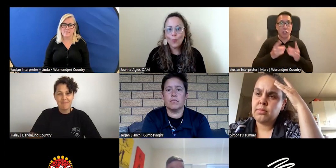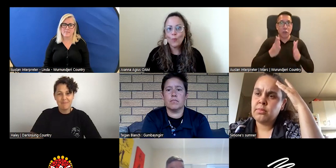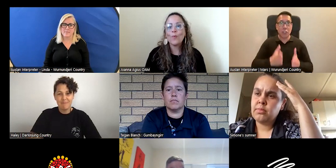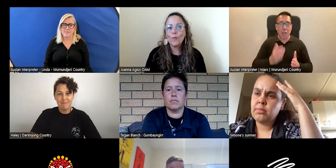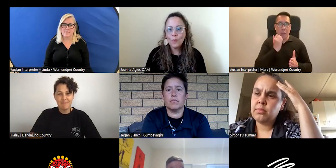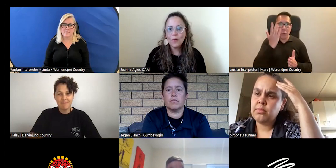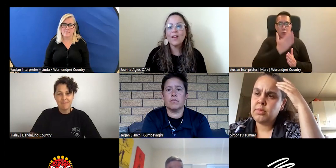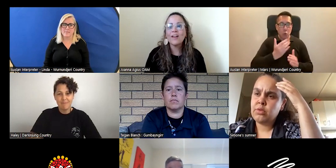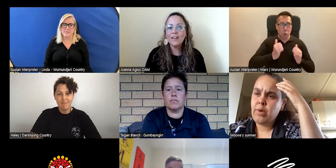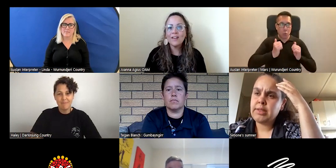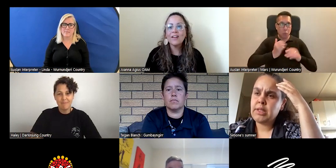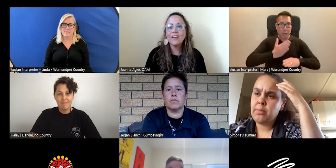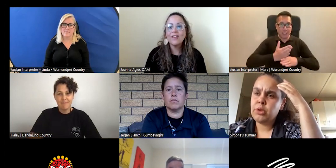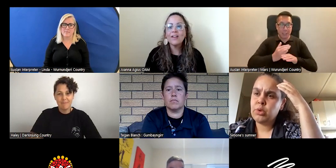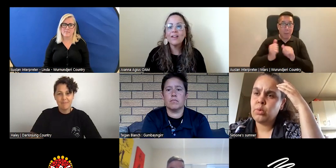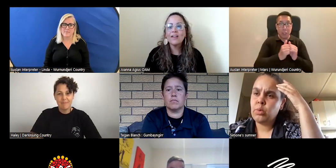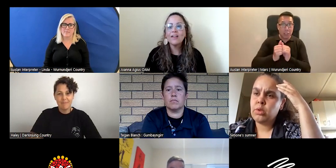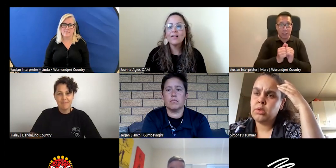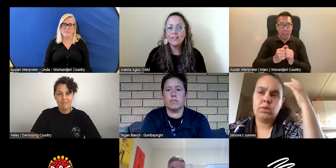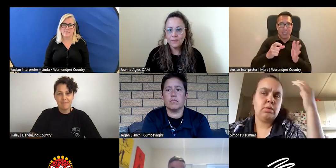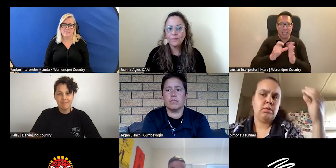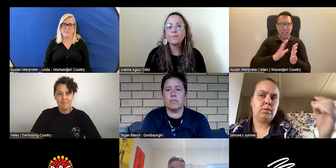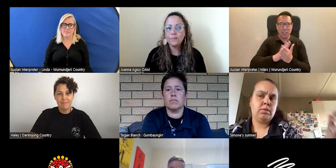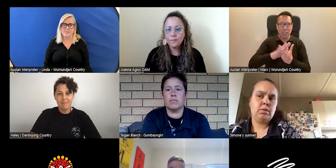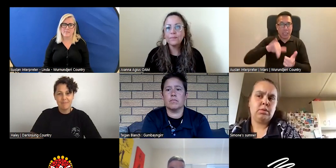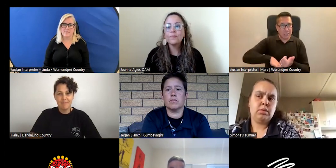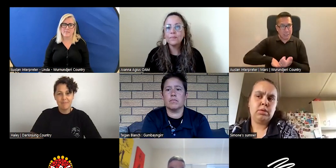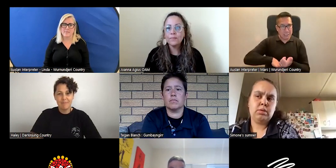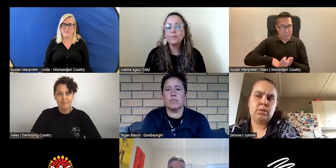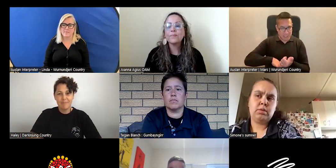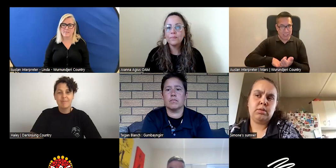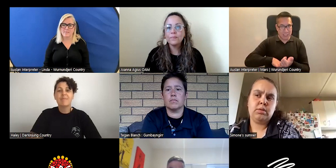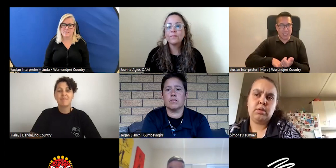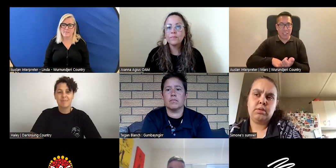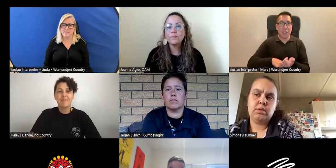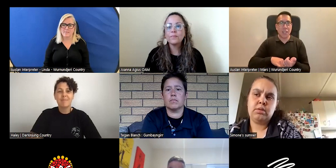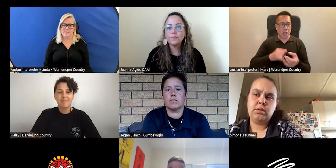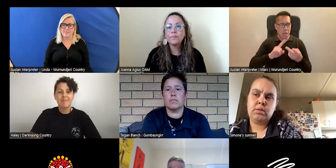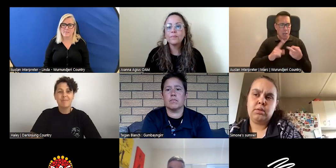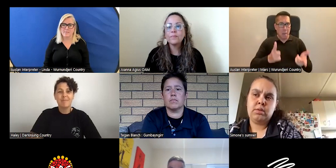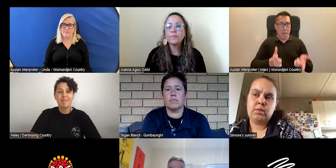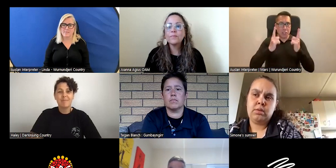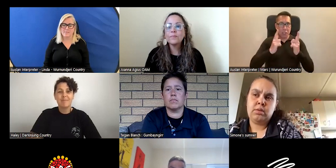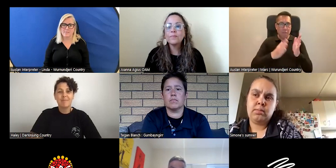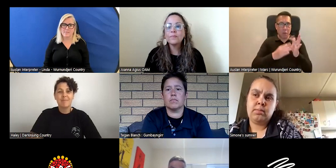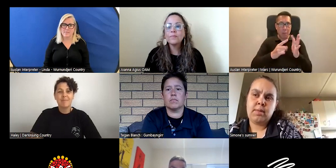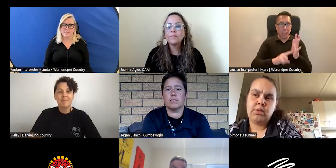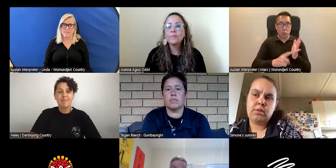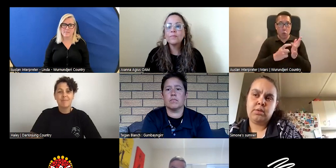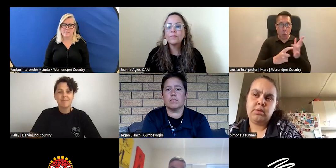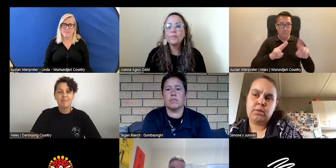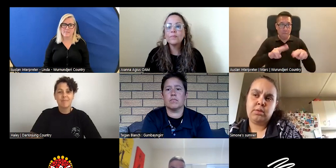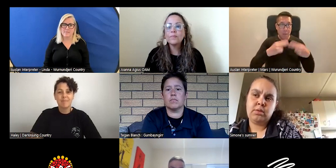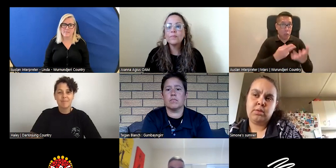and Partnerships in the Department of Human Services. I've been the Manager of Metropolitan Aboriginal Youth Family